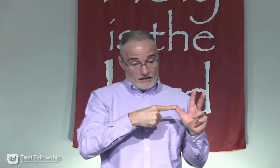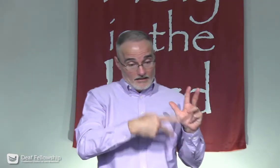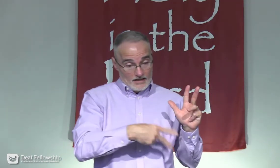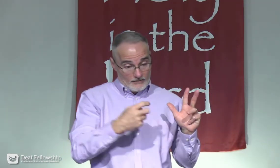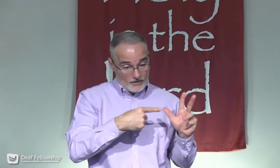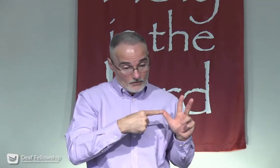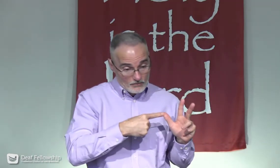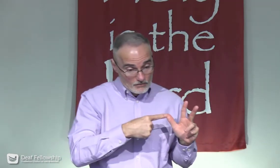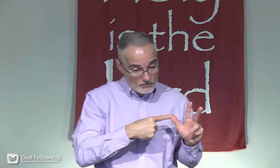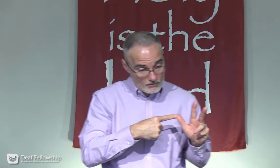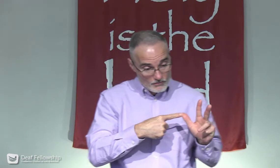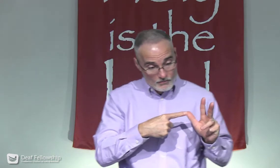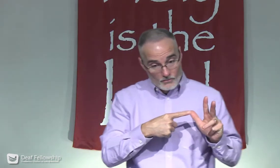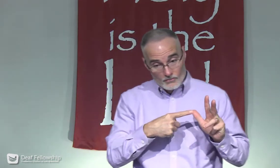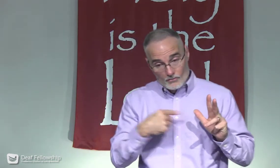So again,